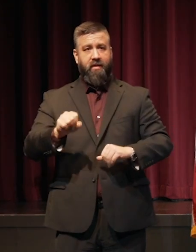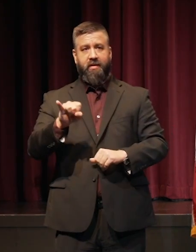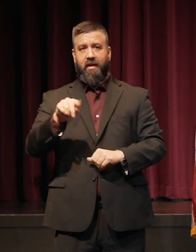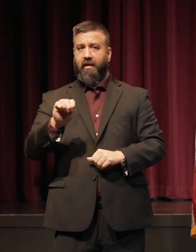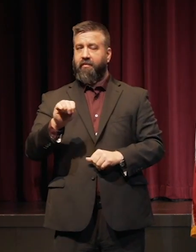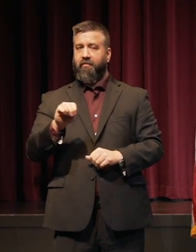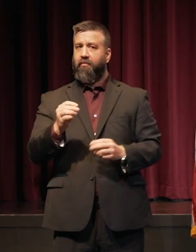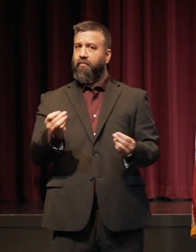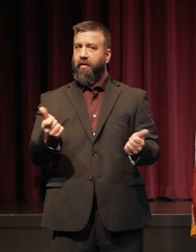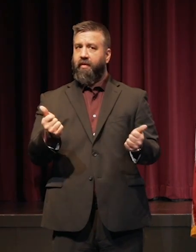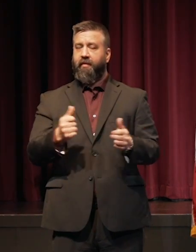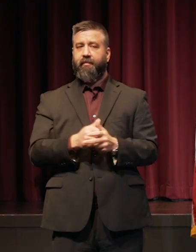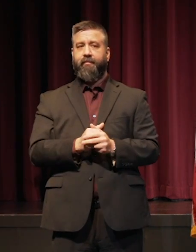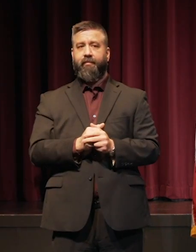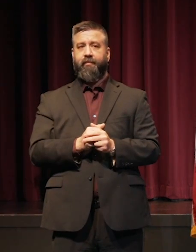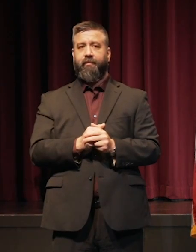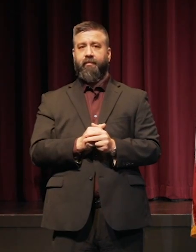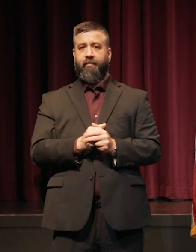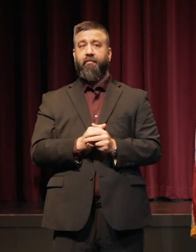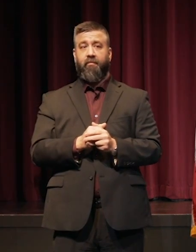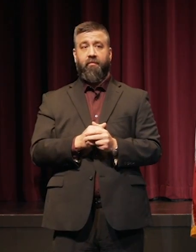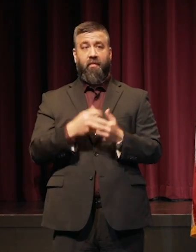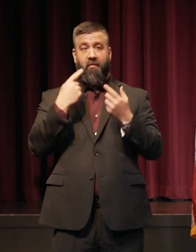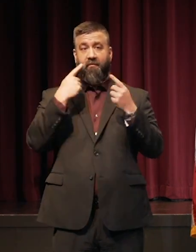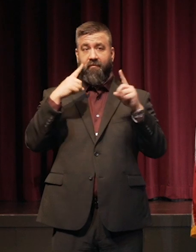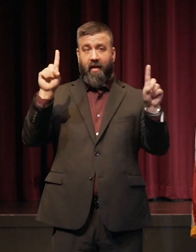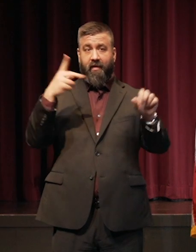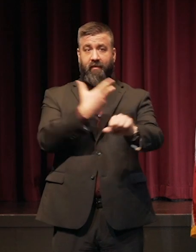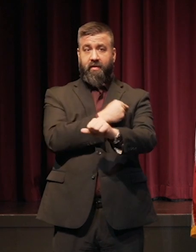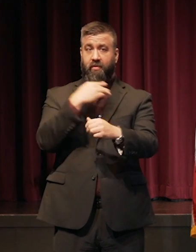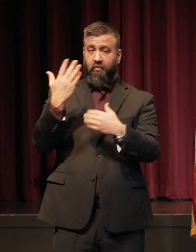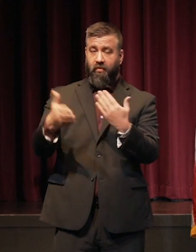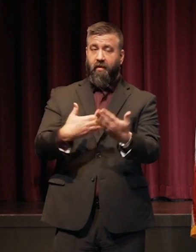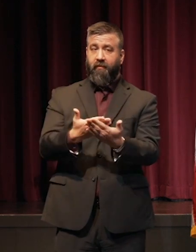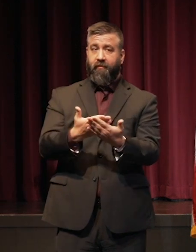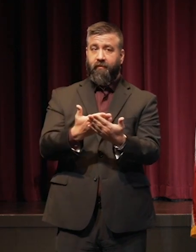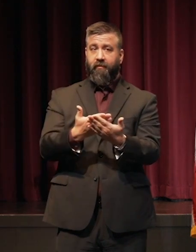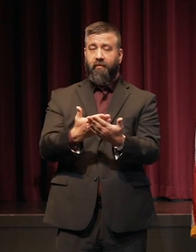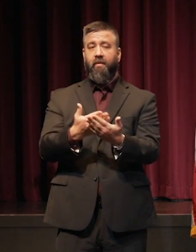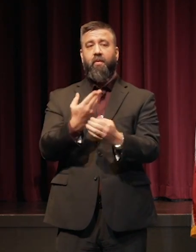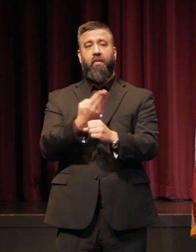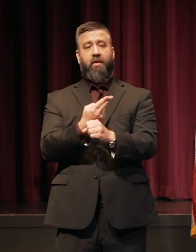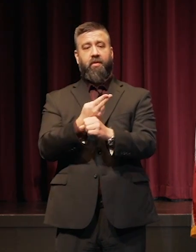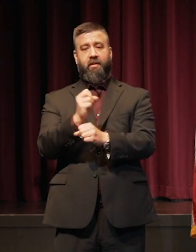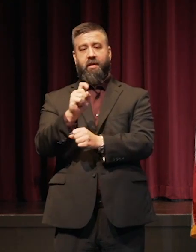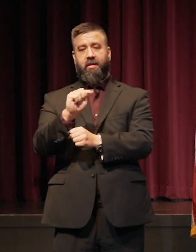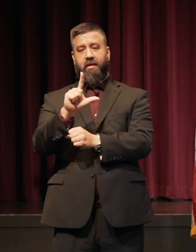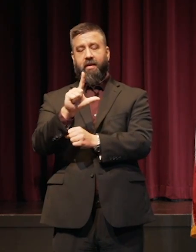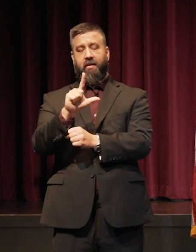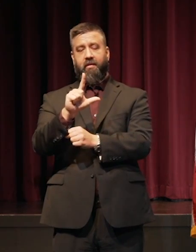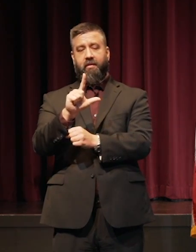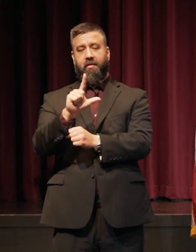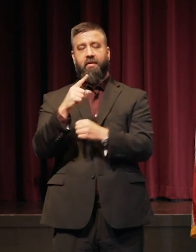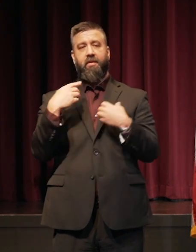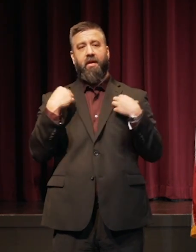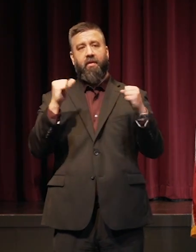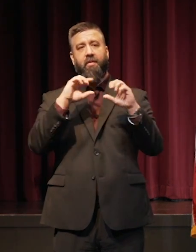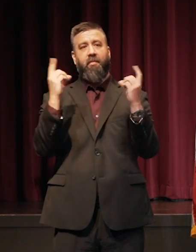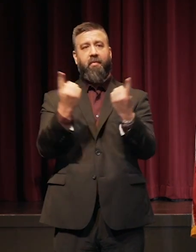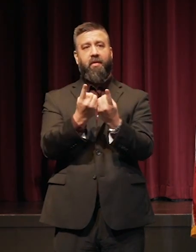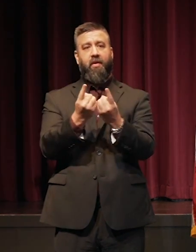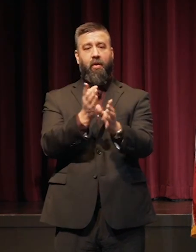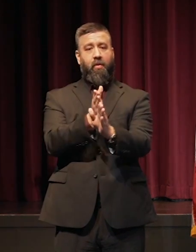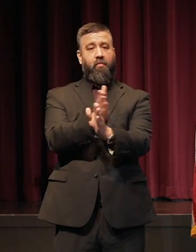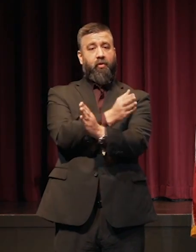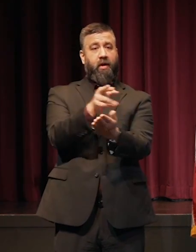possible. So when we do have the supply in hand, we will use the St. Louis County Department of Public Health pre-registration